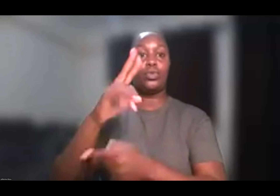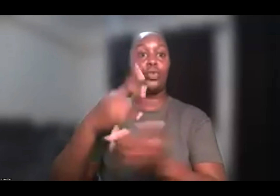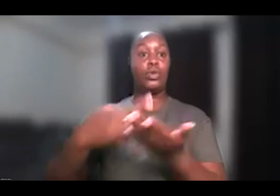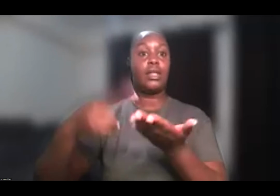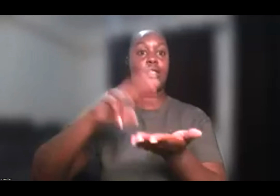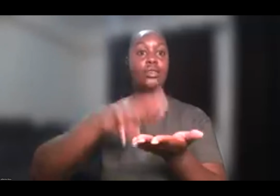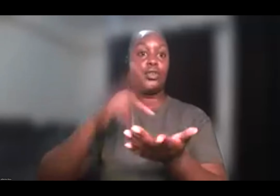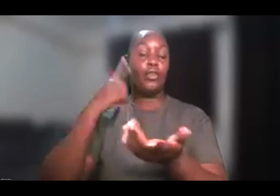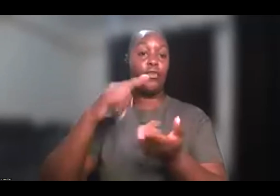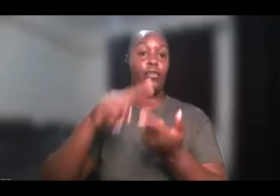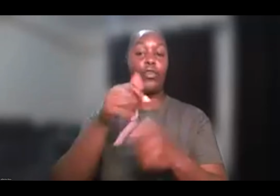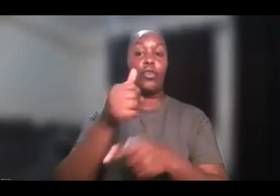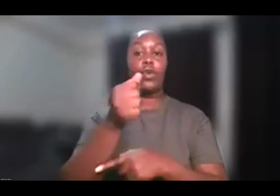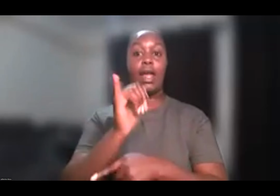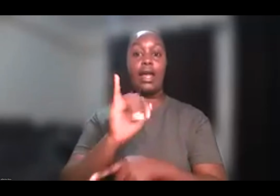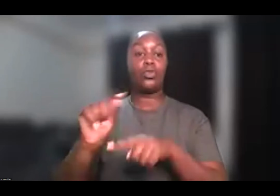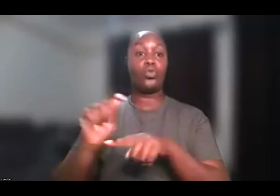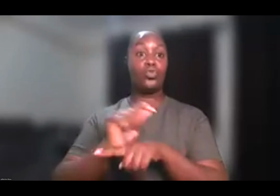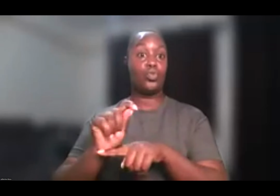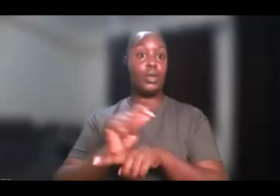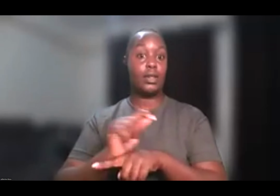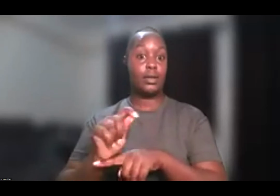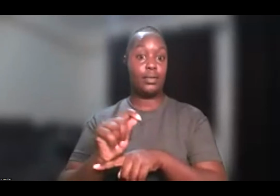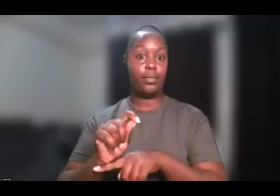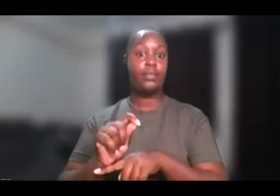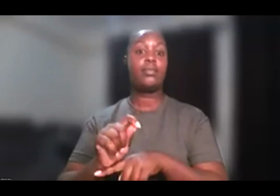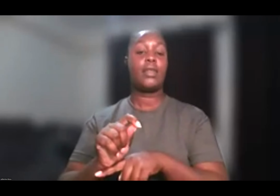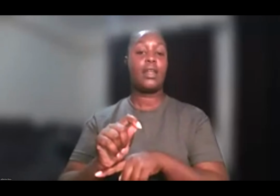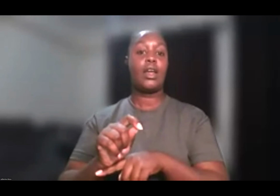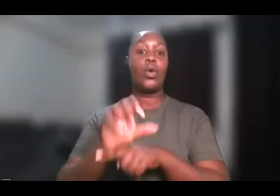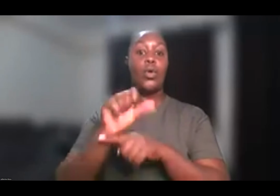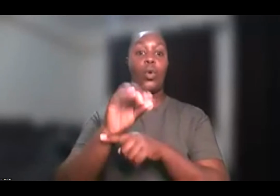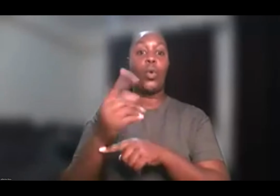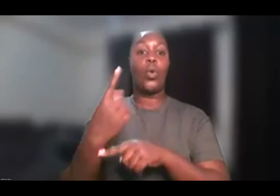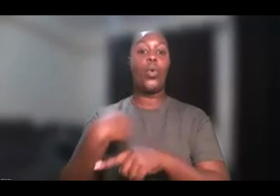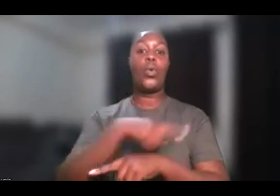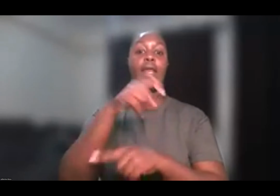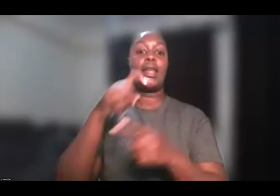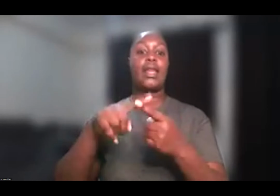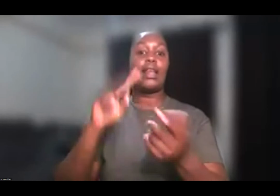and also we need feed validation as we are working currently with the community in Benin.